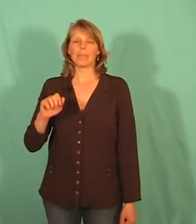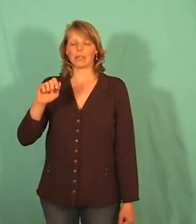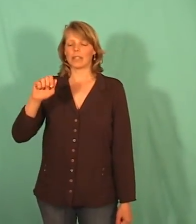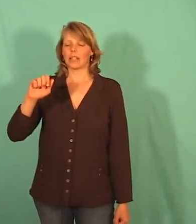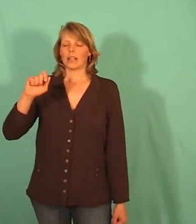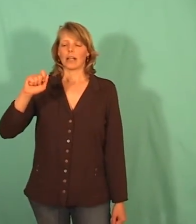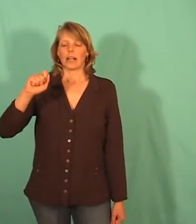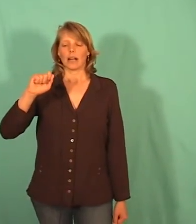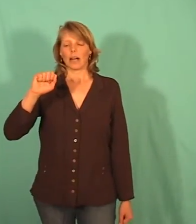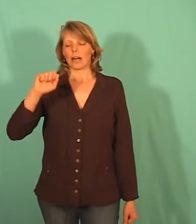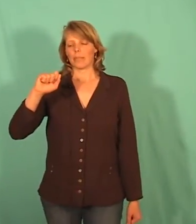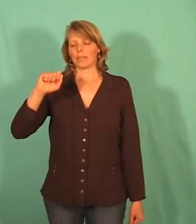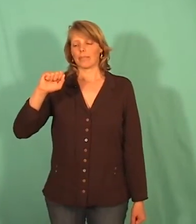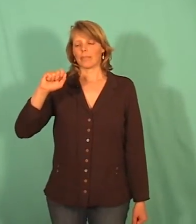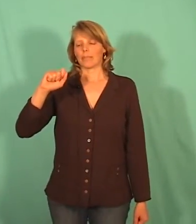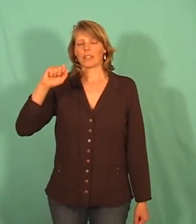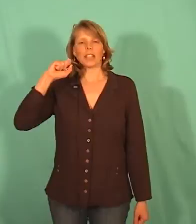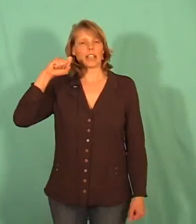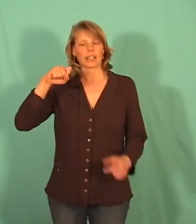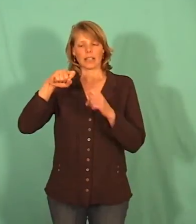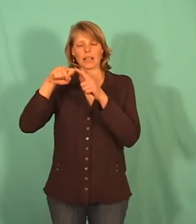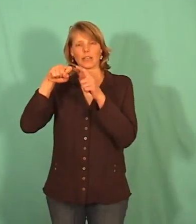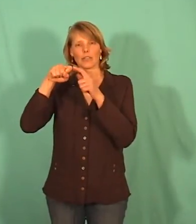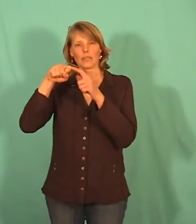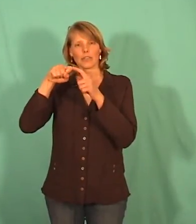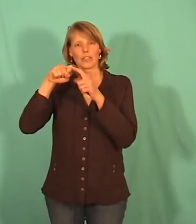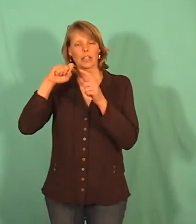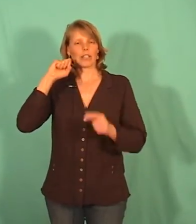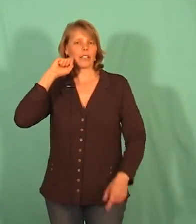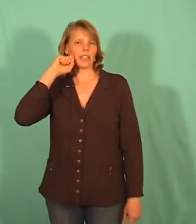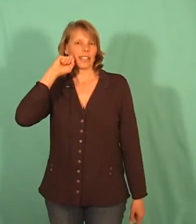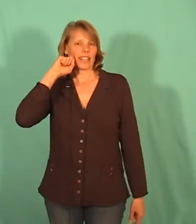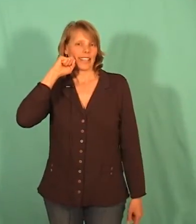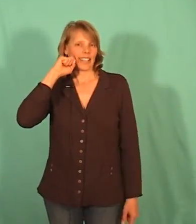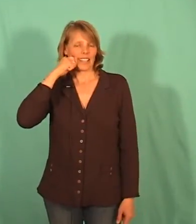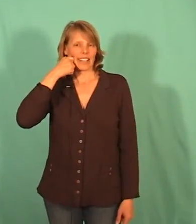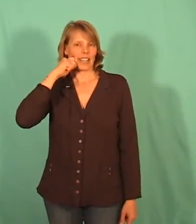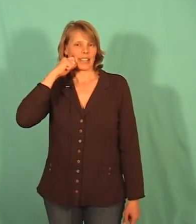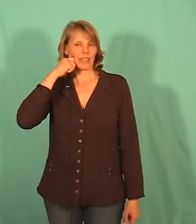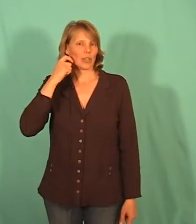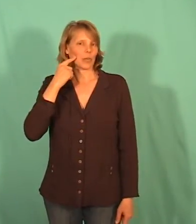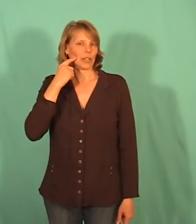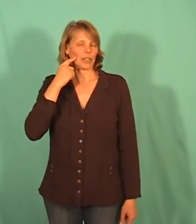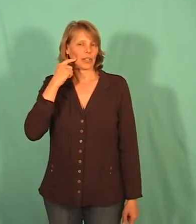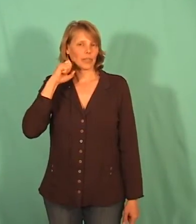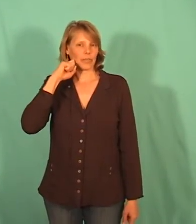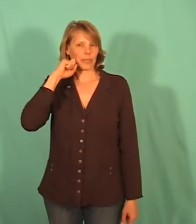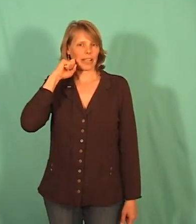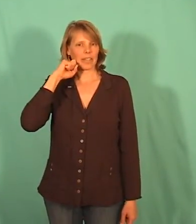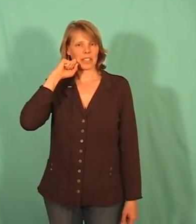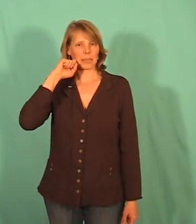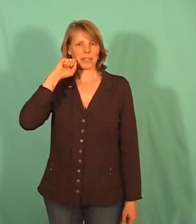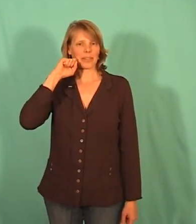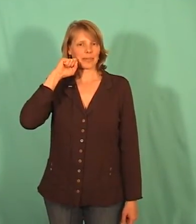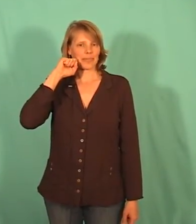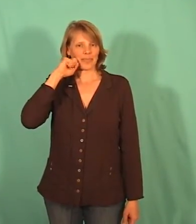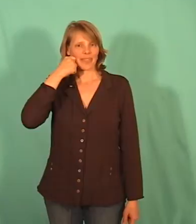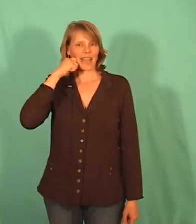Apple. You take your first knuckle and kind of go where you might have a dimple. Apple,